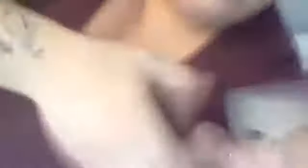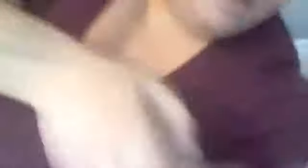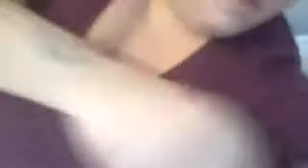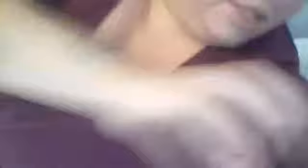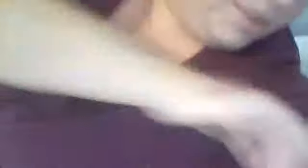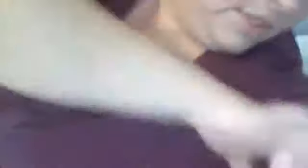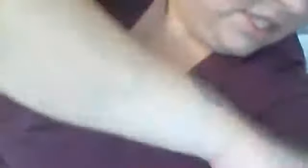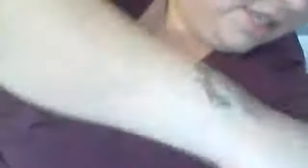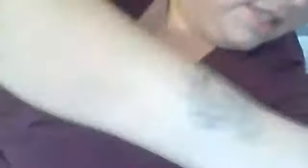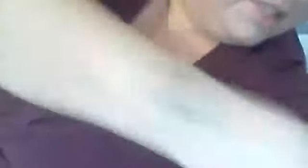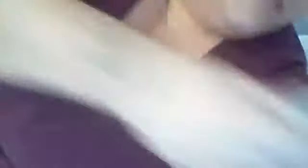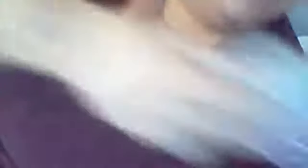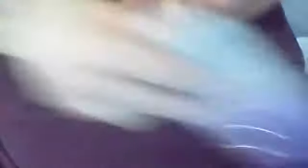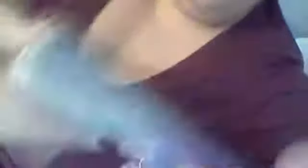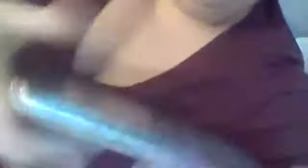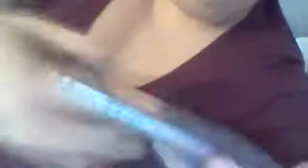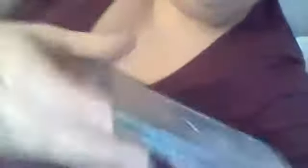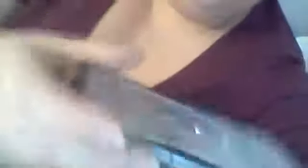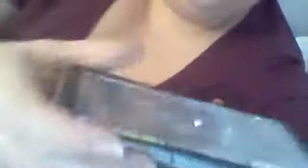Oh, this really sucks. Okay.